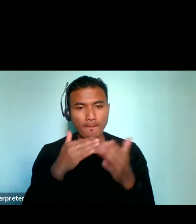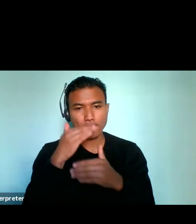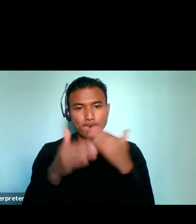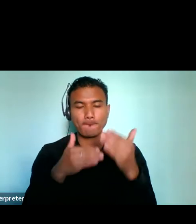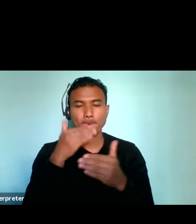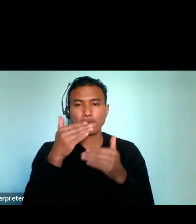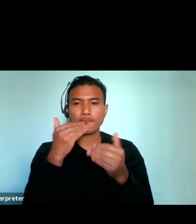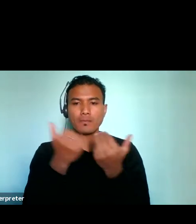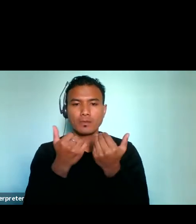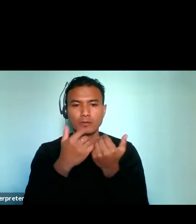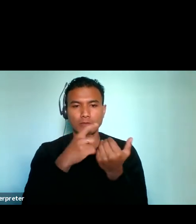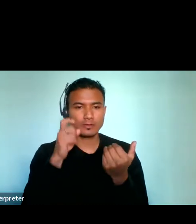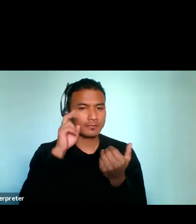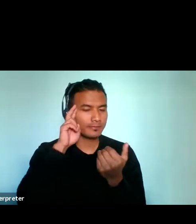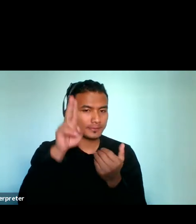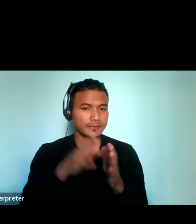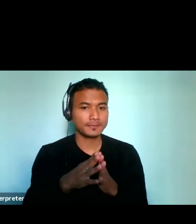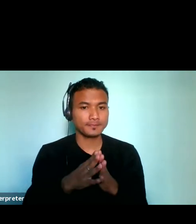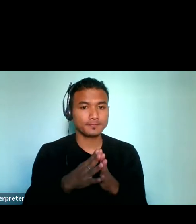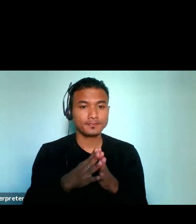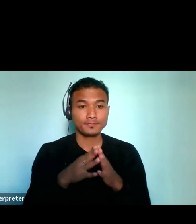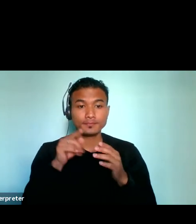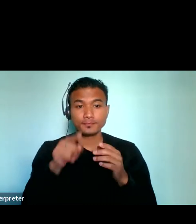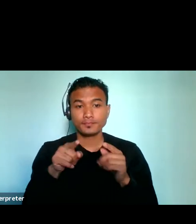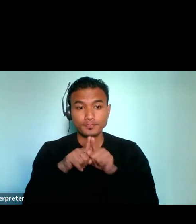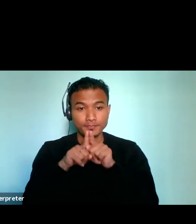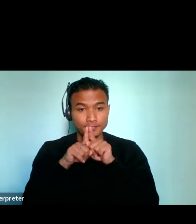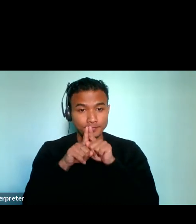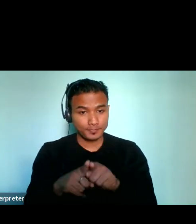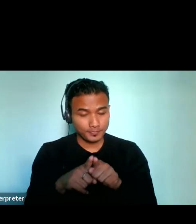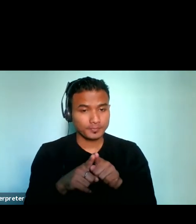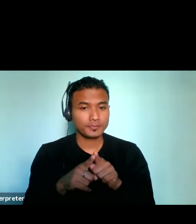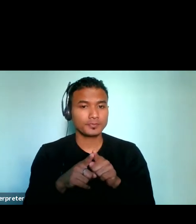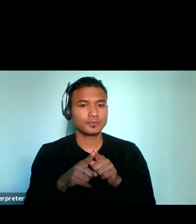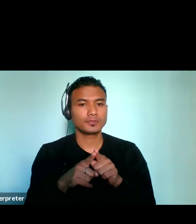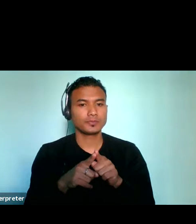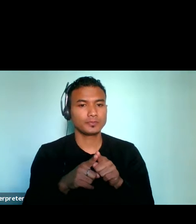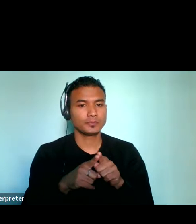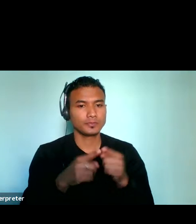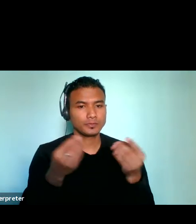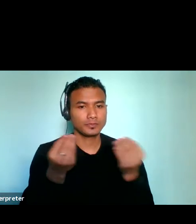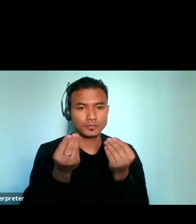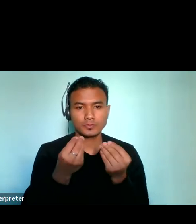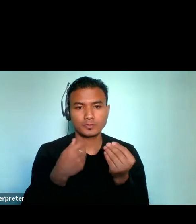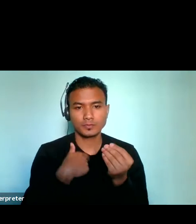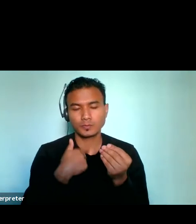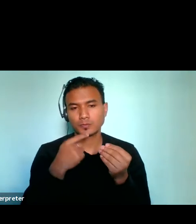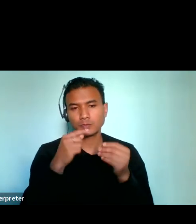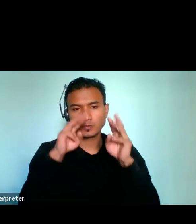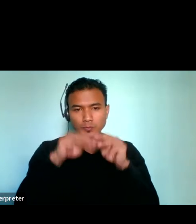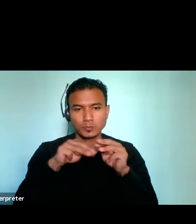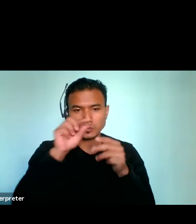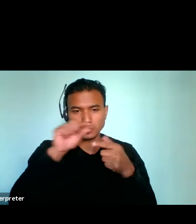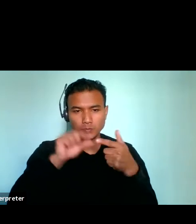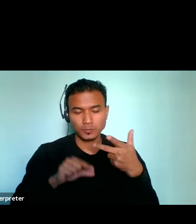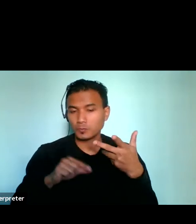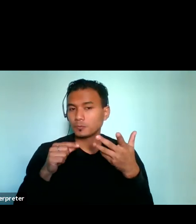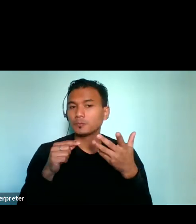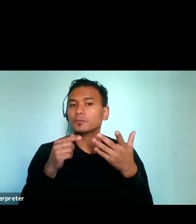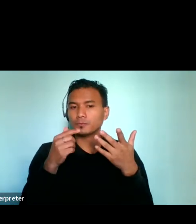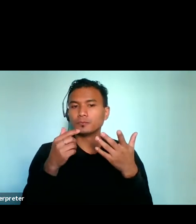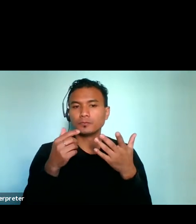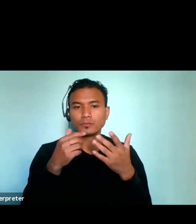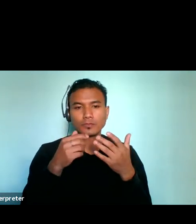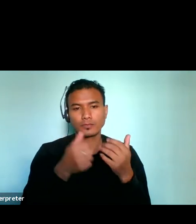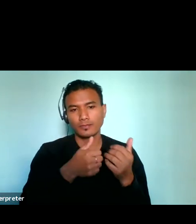that further into the future. So there's a few for me, some of the highlights of this meeting. It's been a